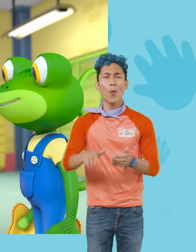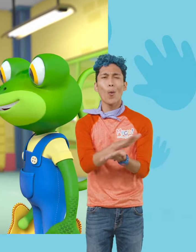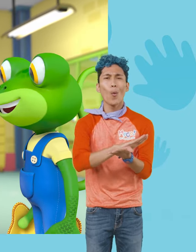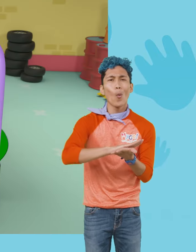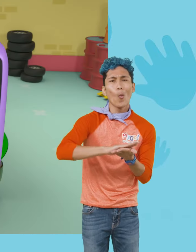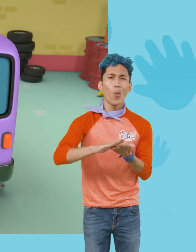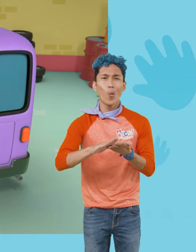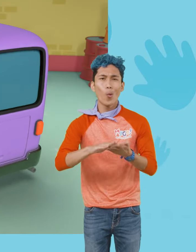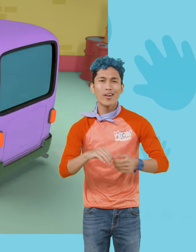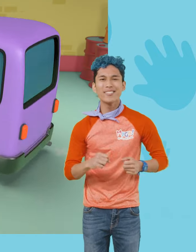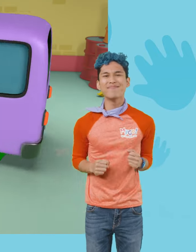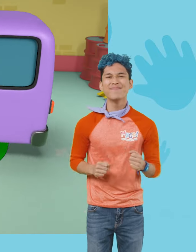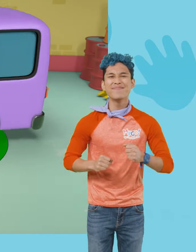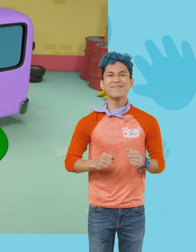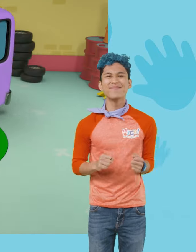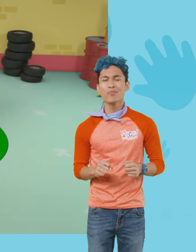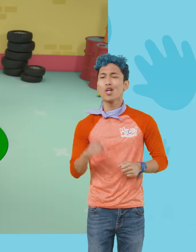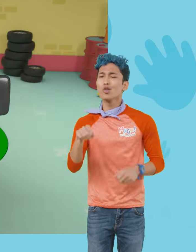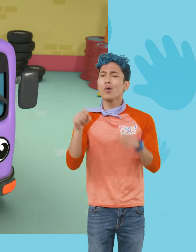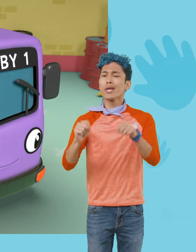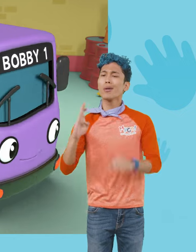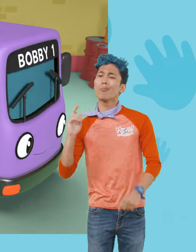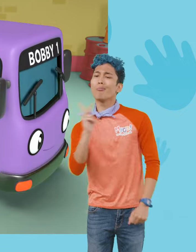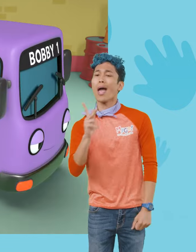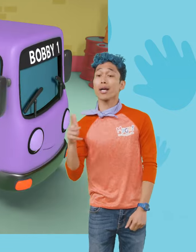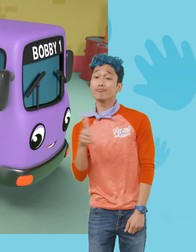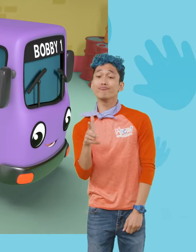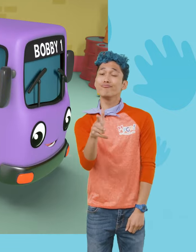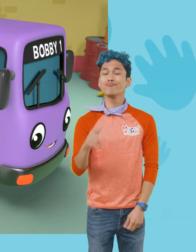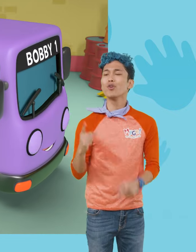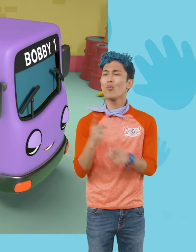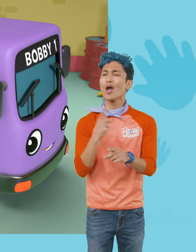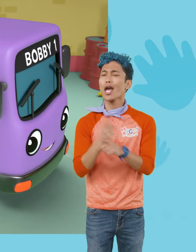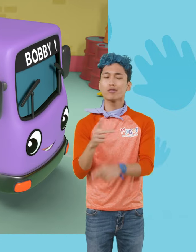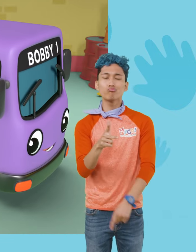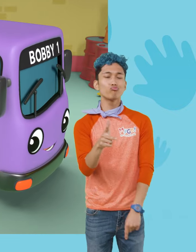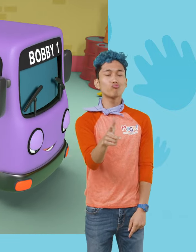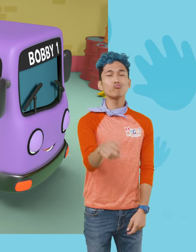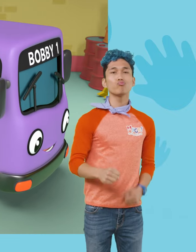Squeaky clean! You can get back to your bus route, Bobby.